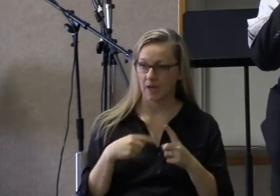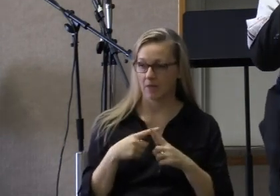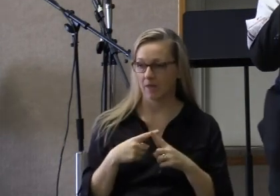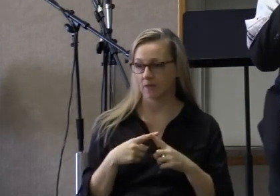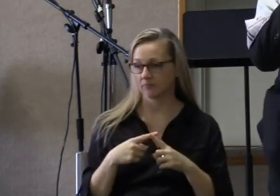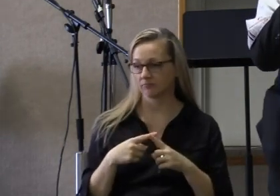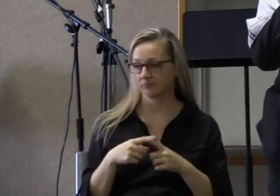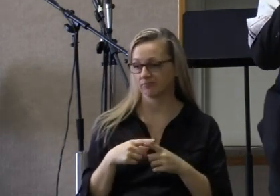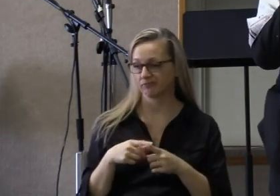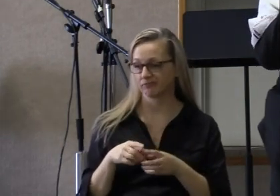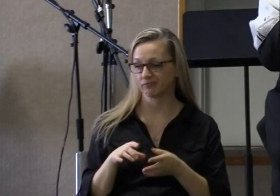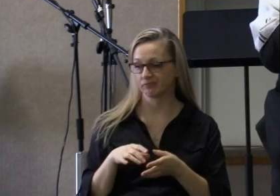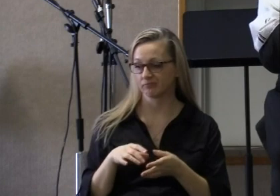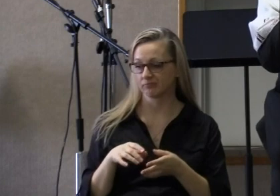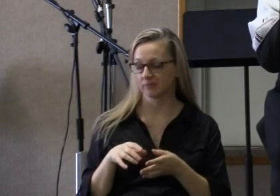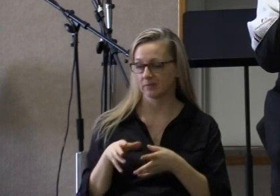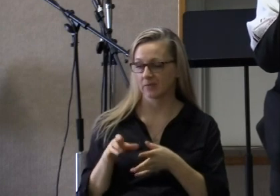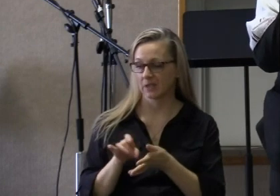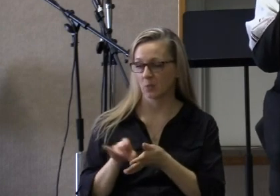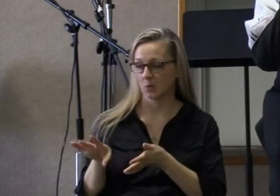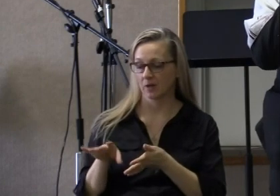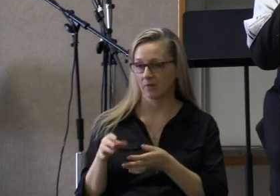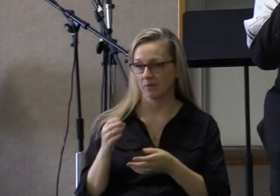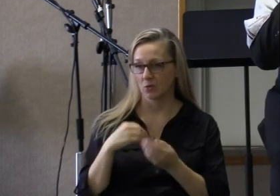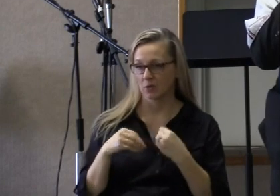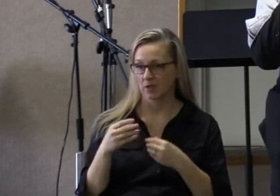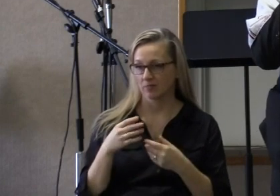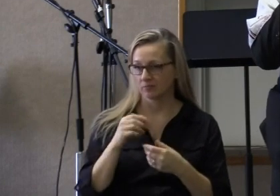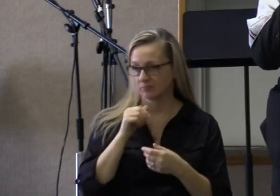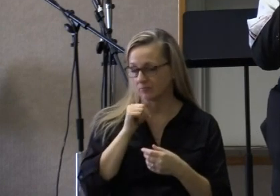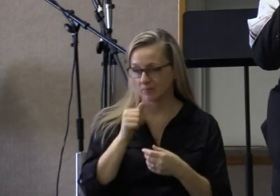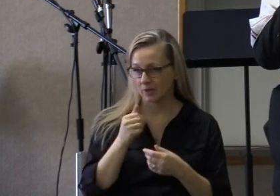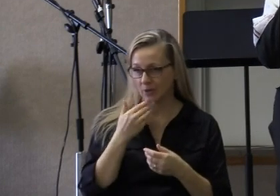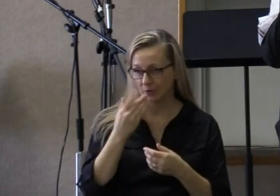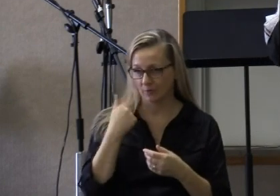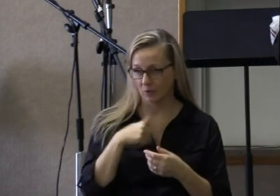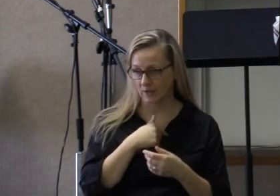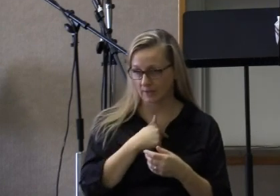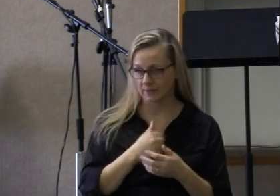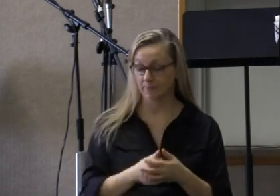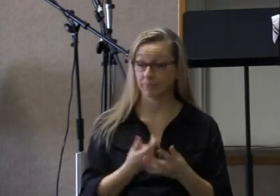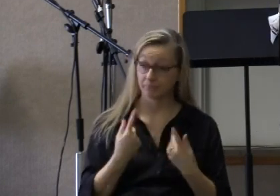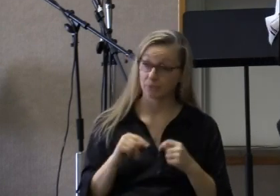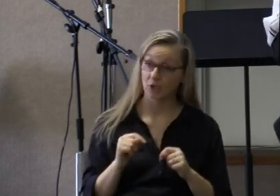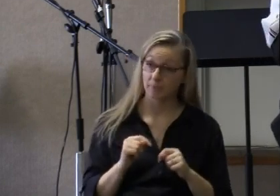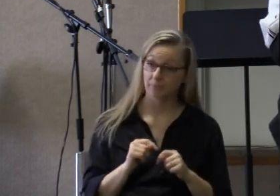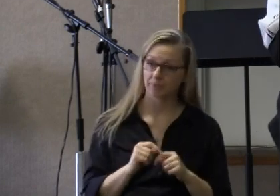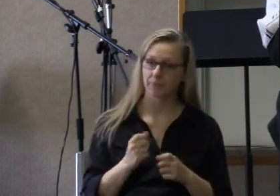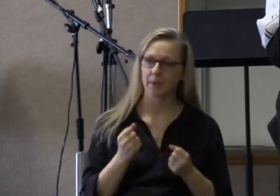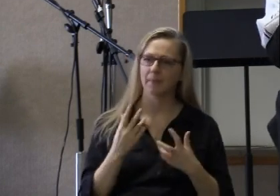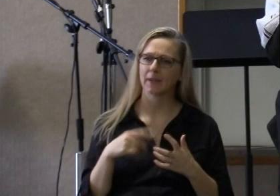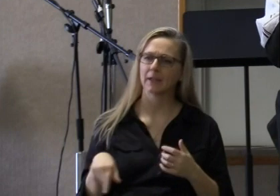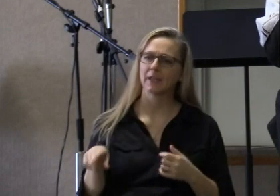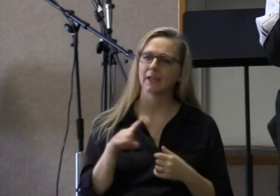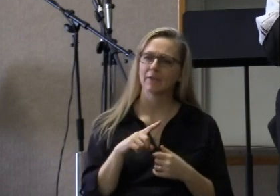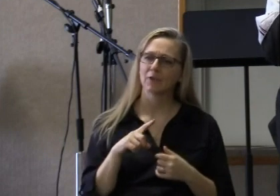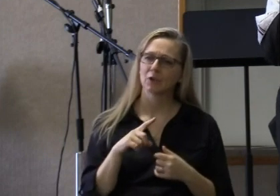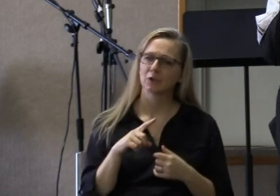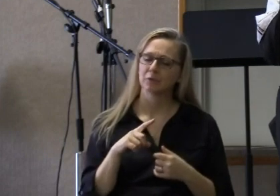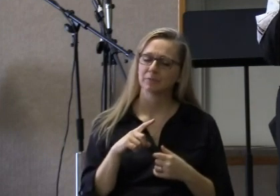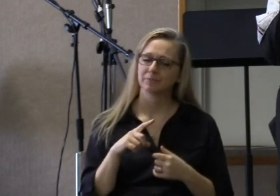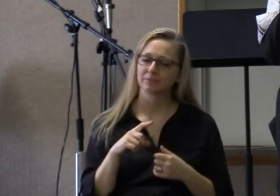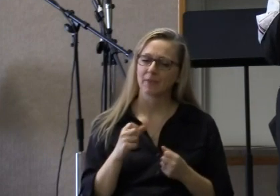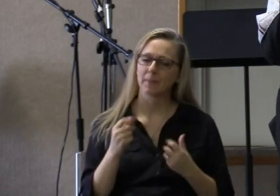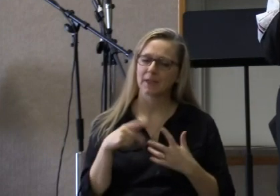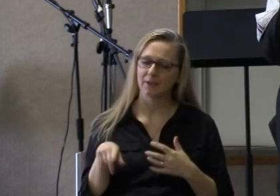takes effort. Try it. It works. How many of you still prefer eating baby food after switching to table